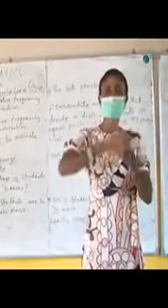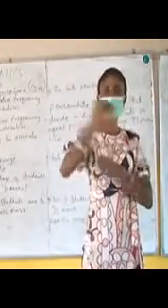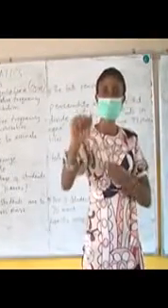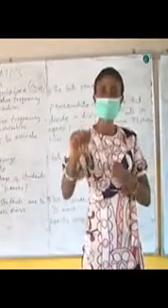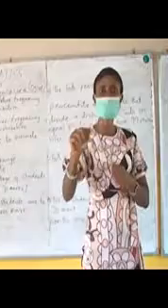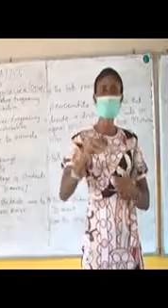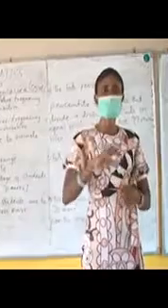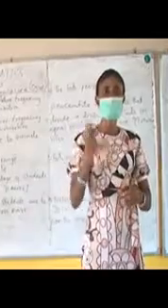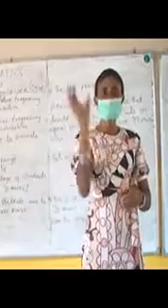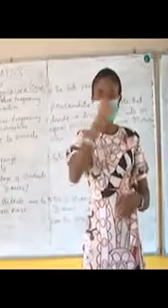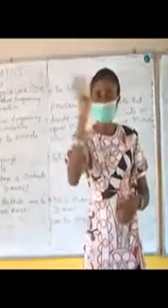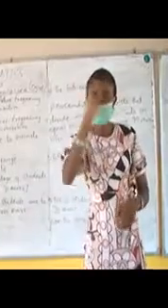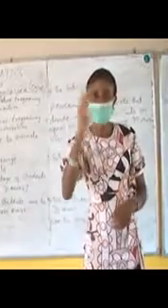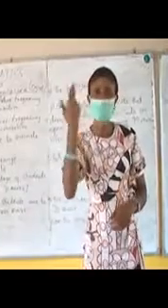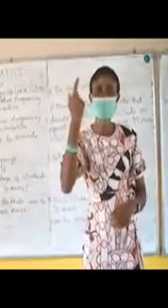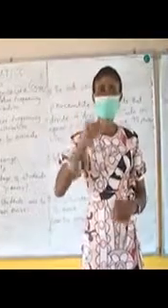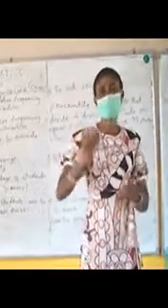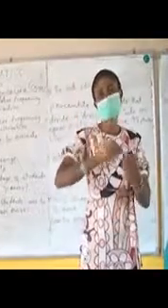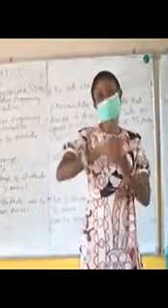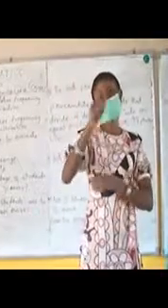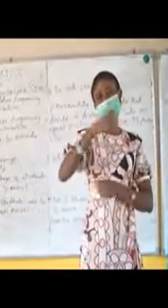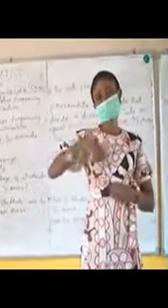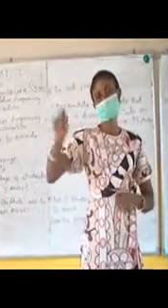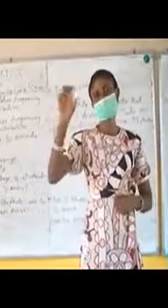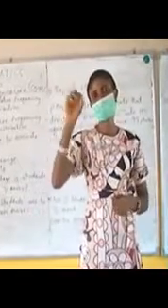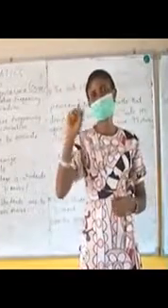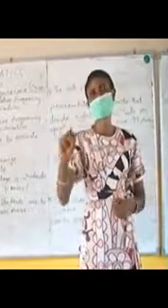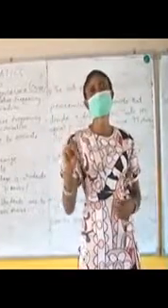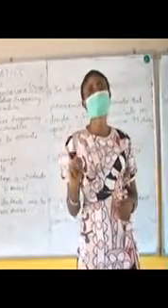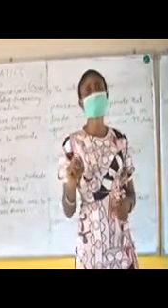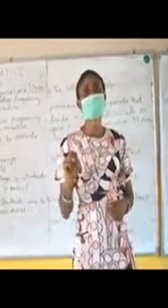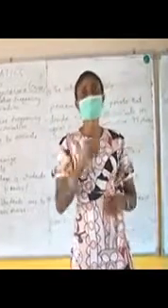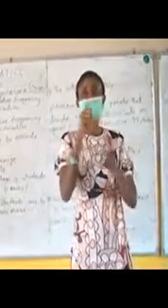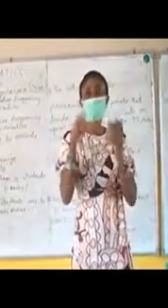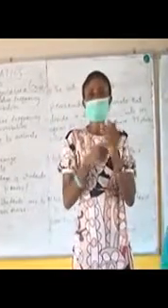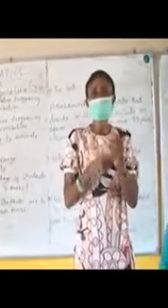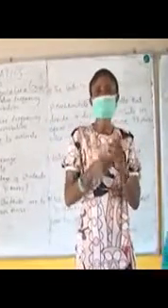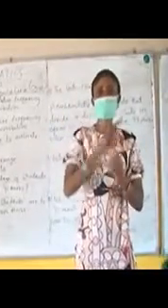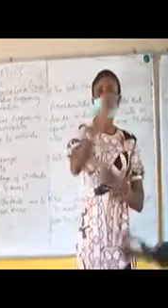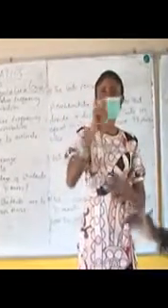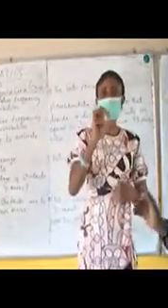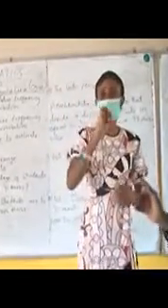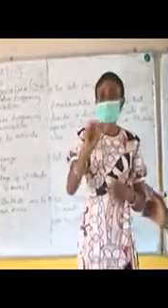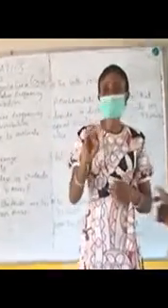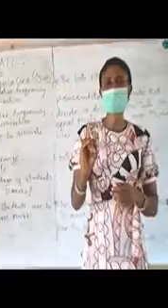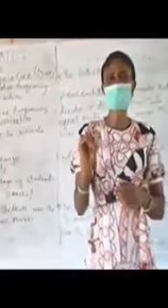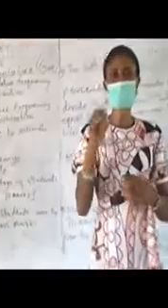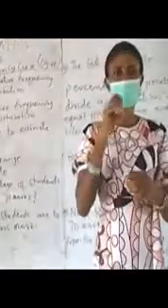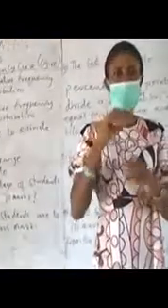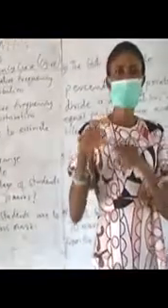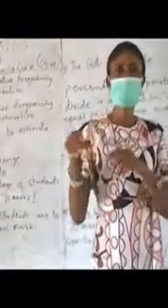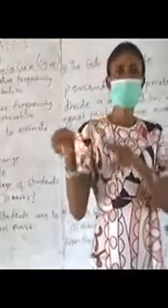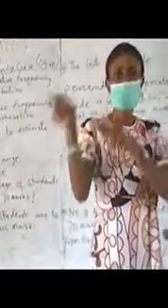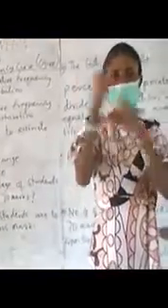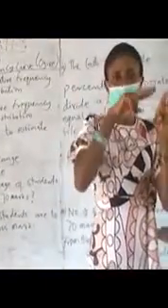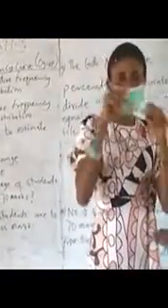the pass marks. This question sometimes is looking so technical. So if you approach it the way you are seeing